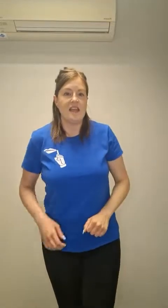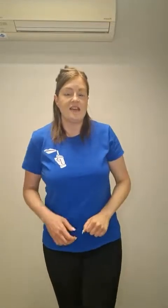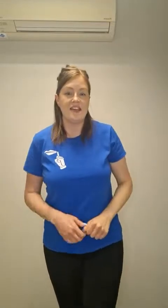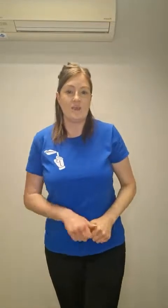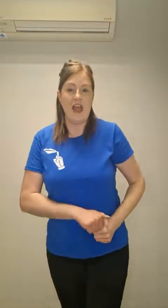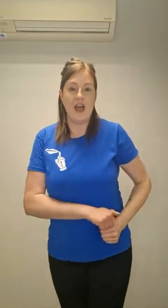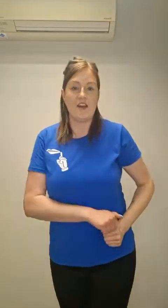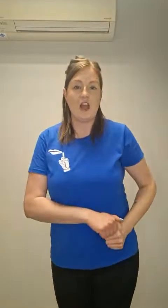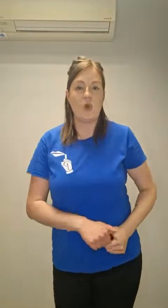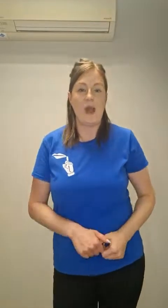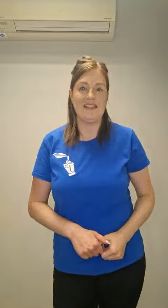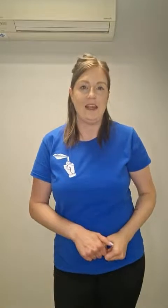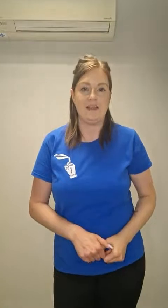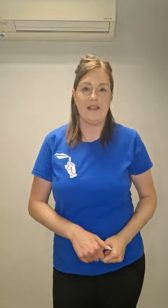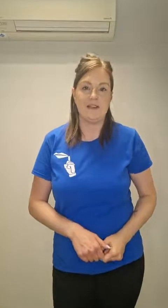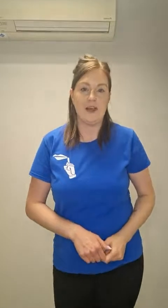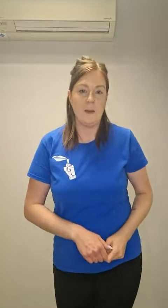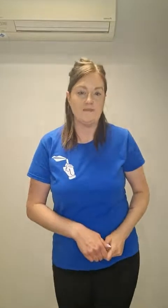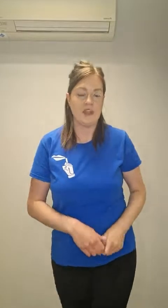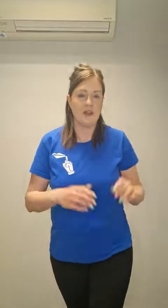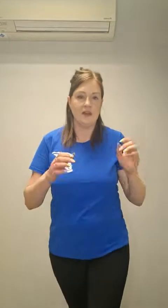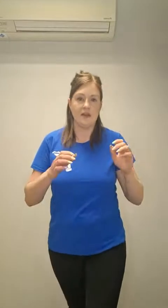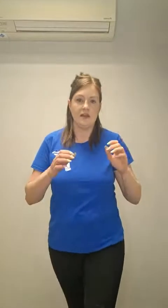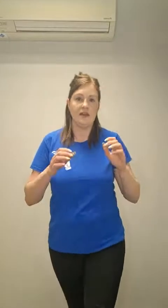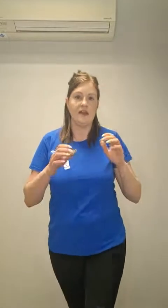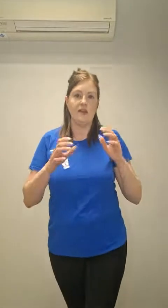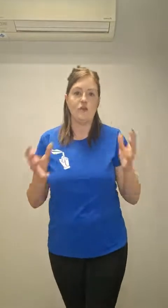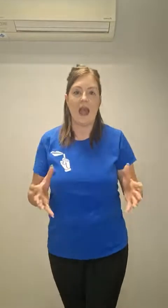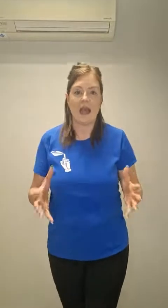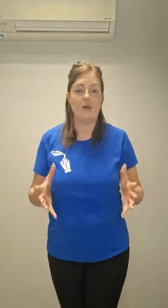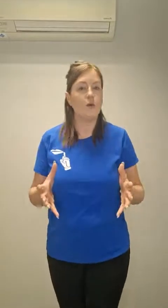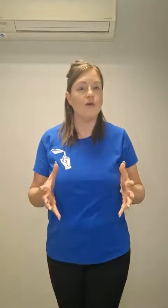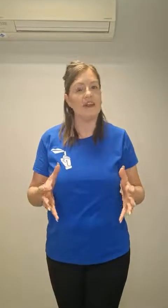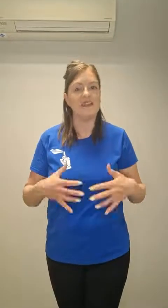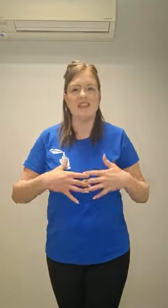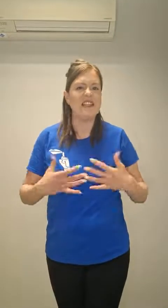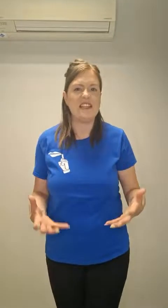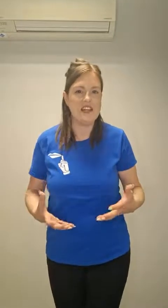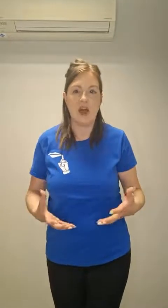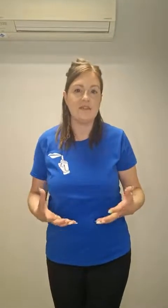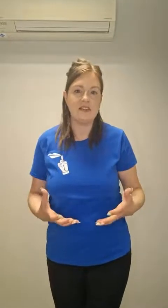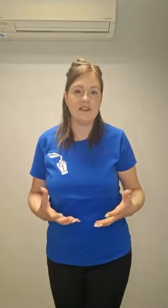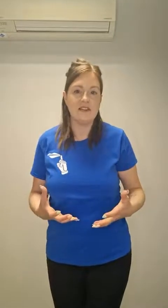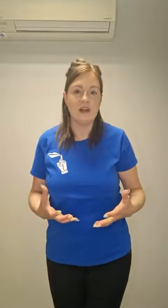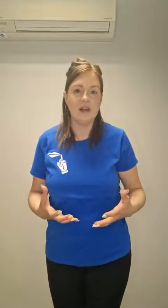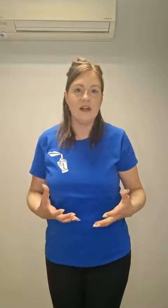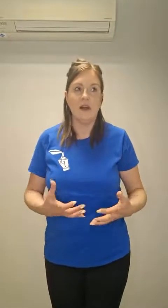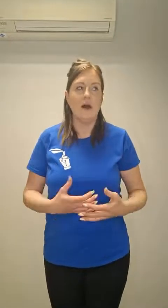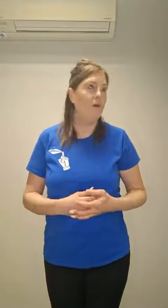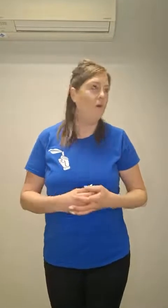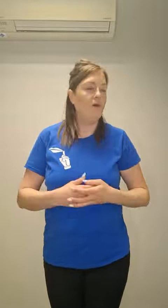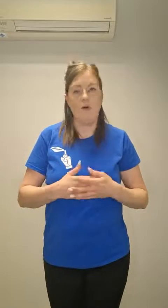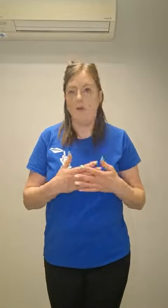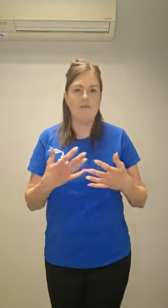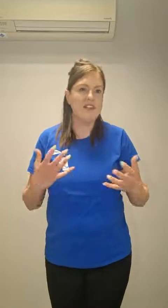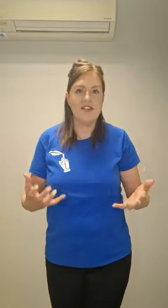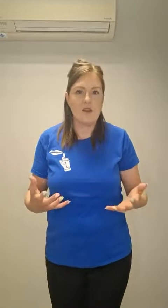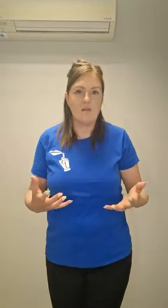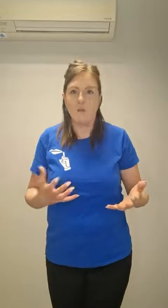Next we have Aquatic Center. You can call this the Sea Life Center or Sea